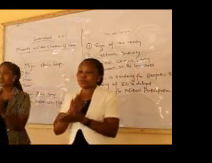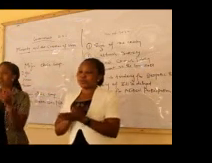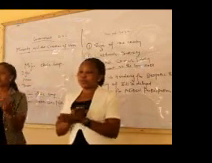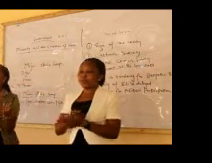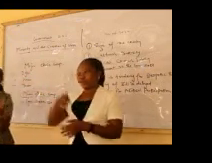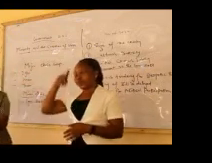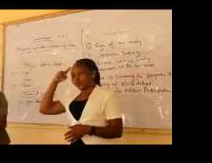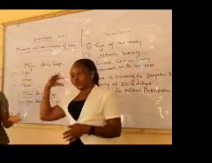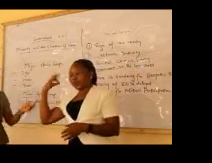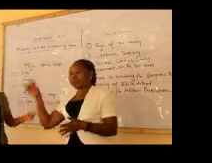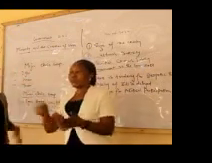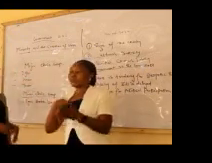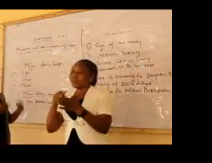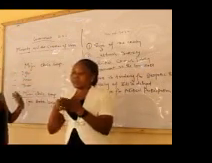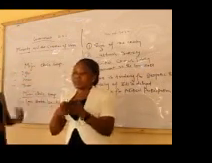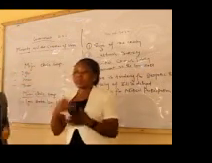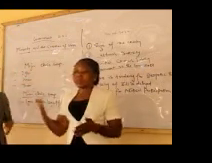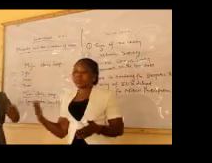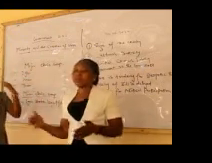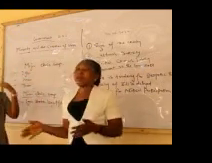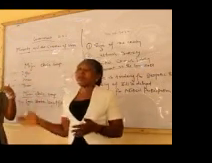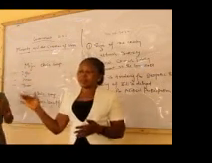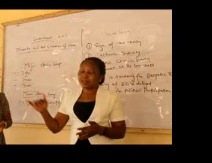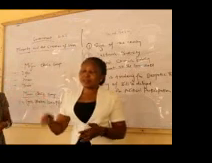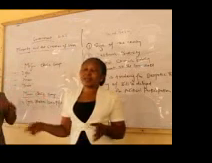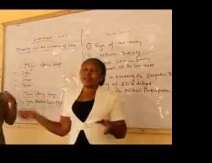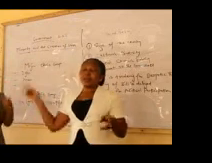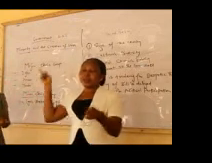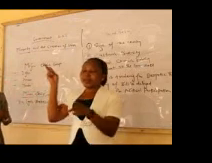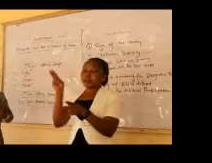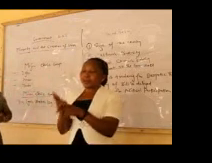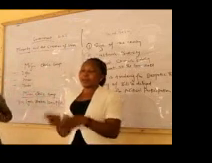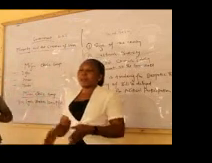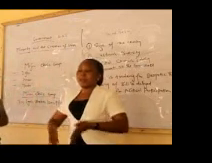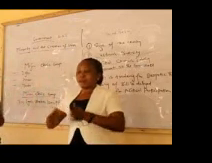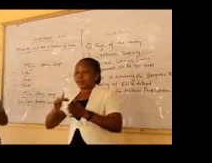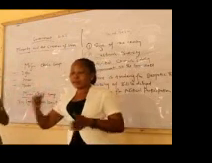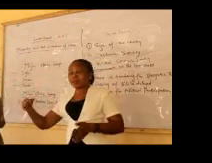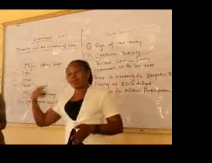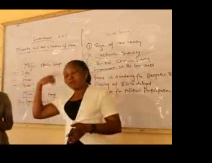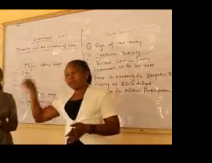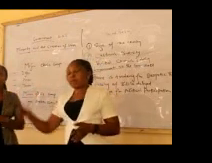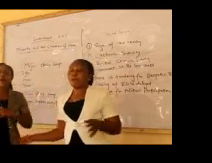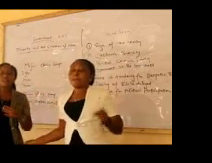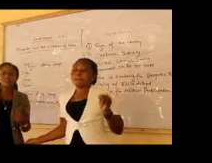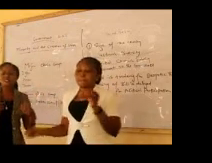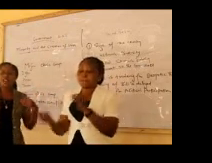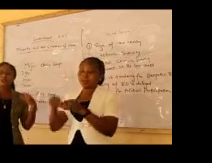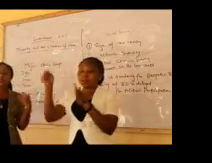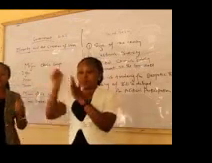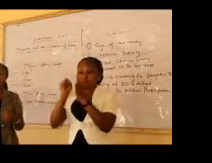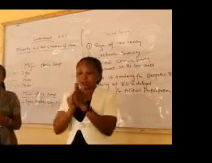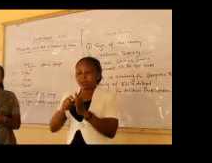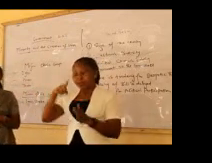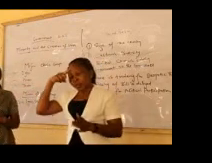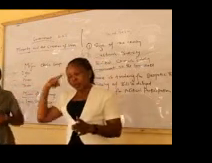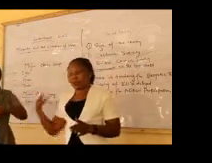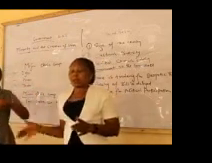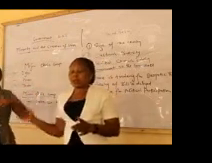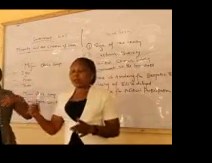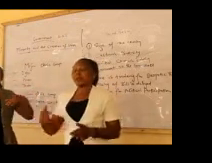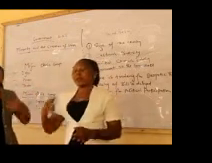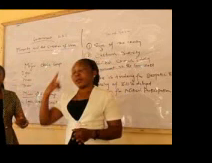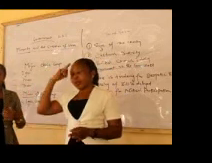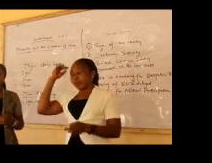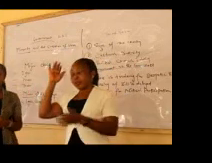So because of this thing, they keep on demanding that more states should be created, because they believe that when more states are created,